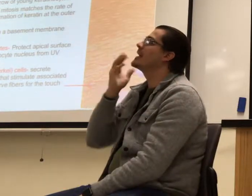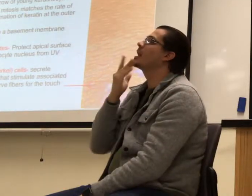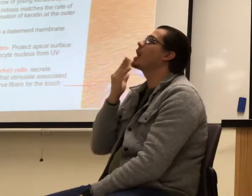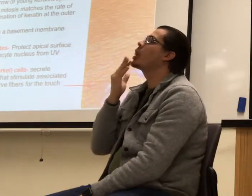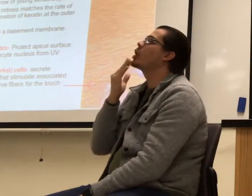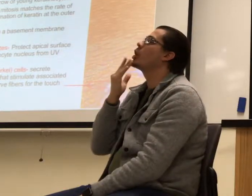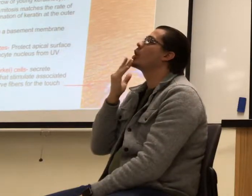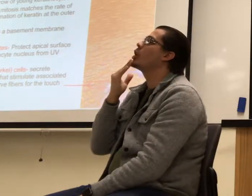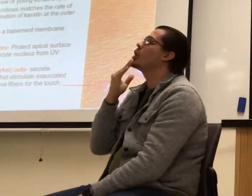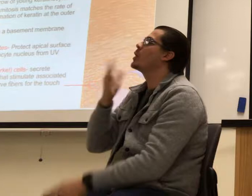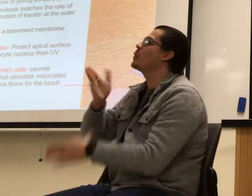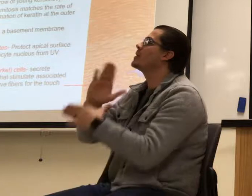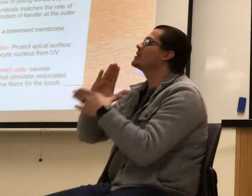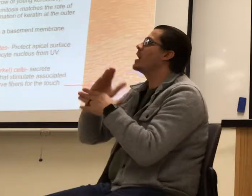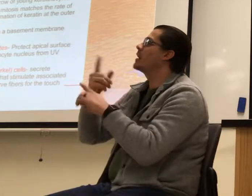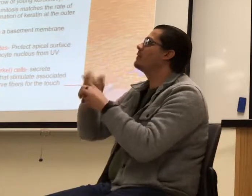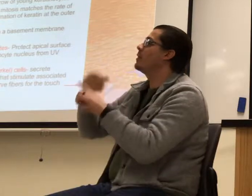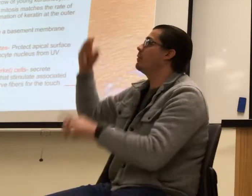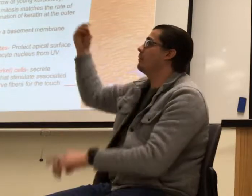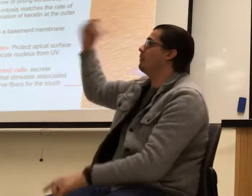And they help protect against UV.